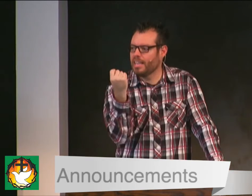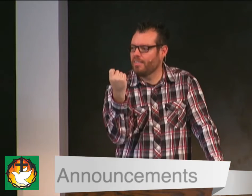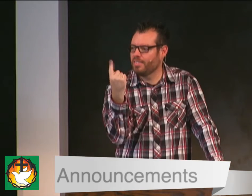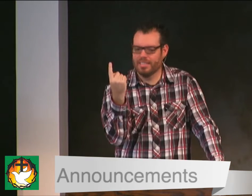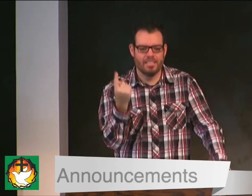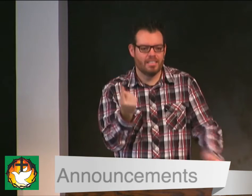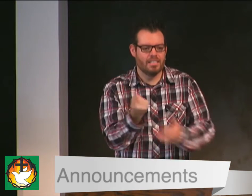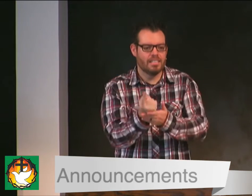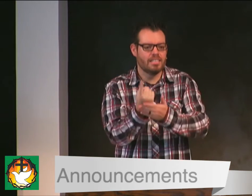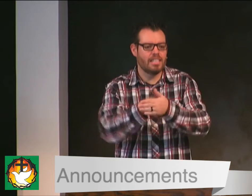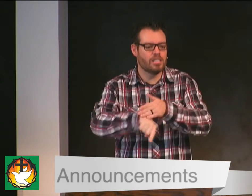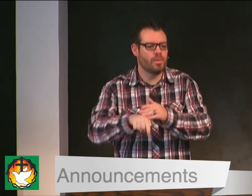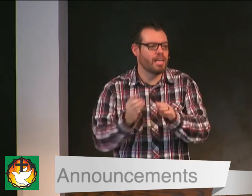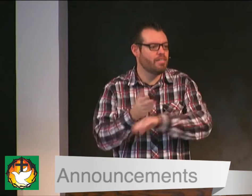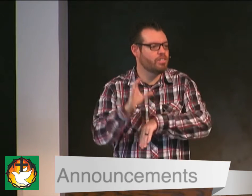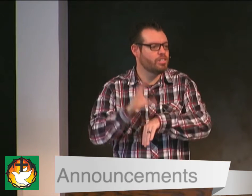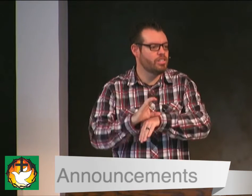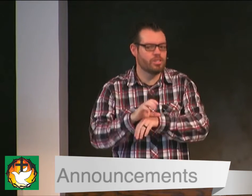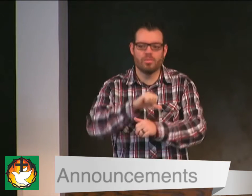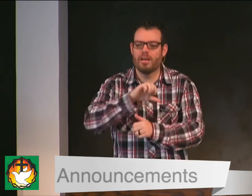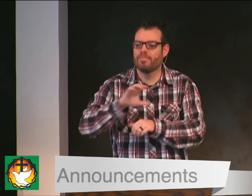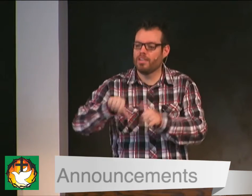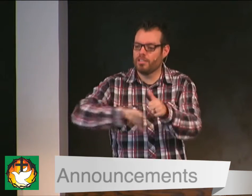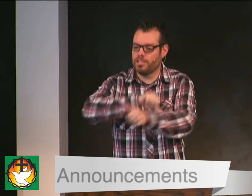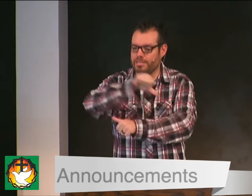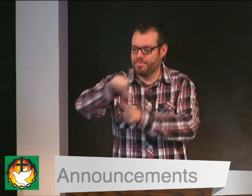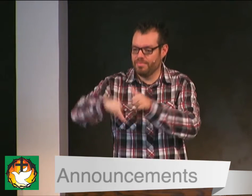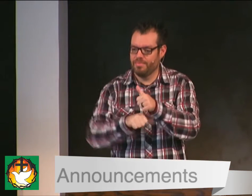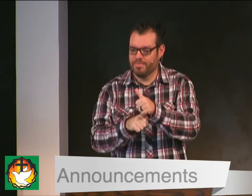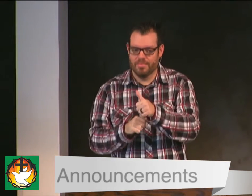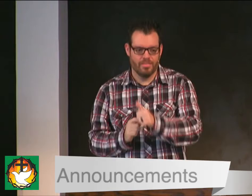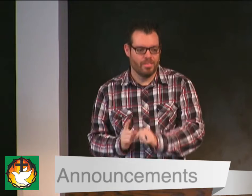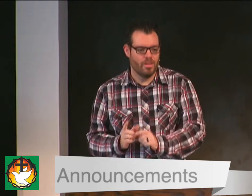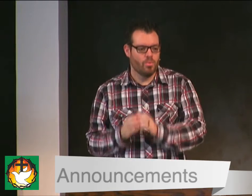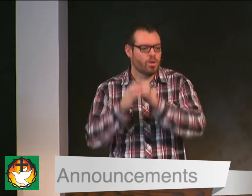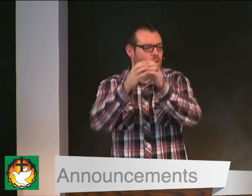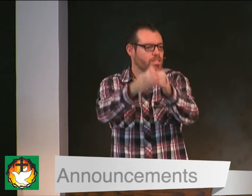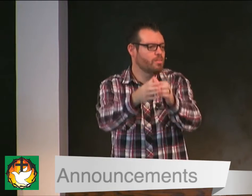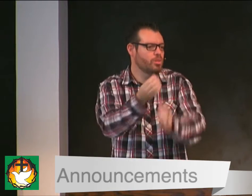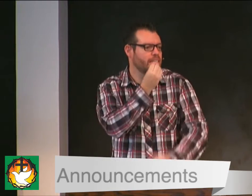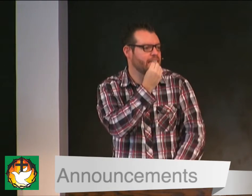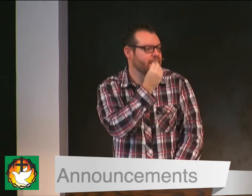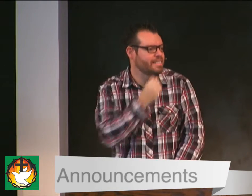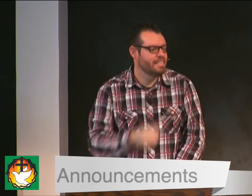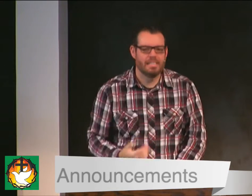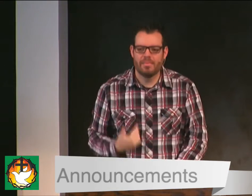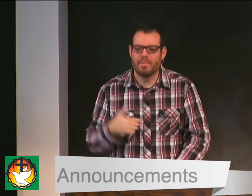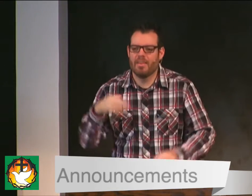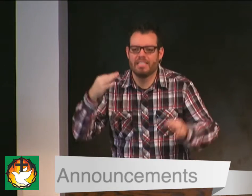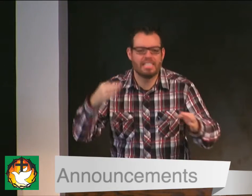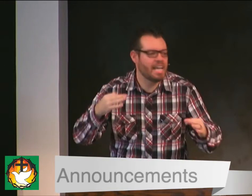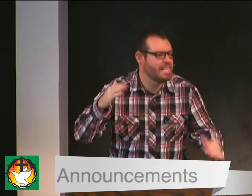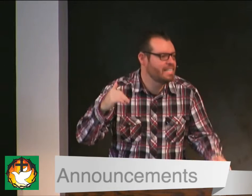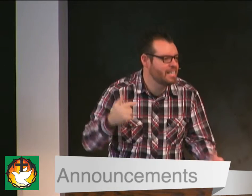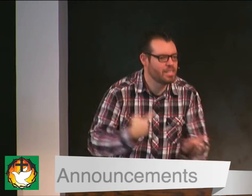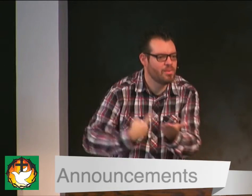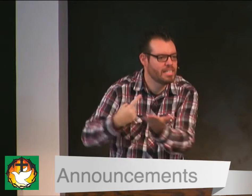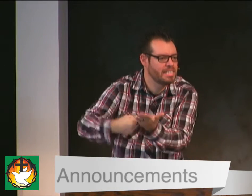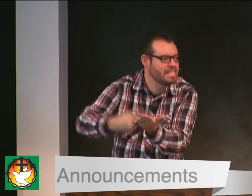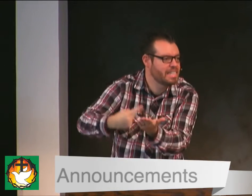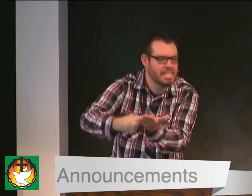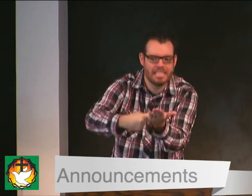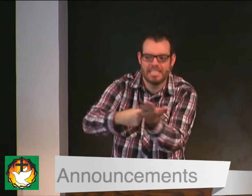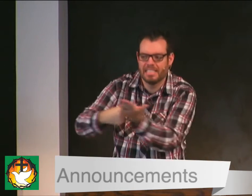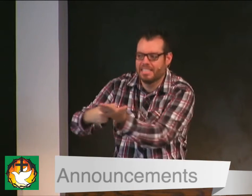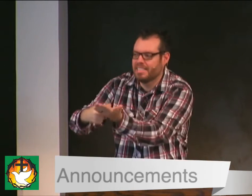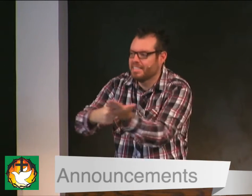June 11th. Next week after church, we have fellowship. We'll go somewhere and eat. We haven't decided yet, so we're going